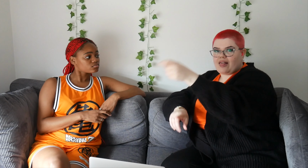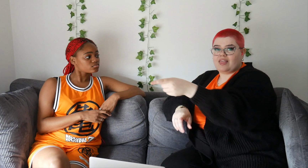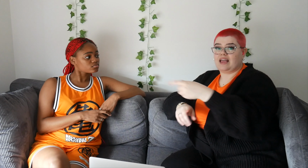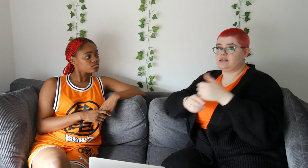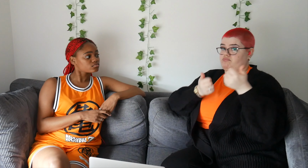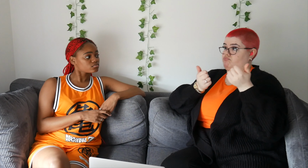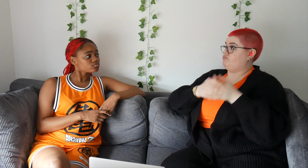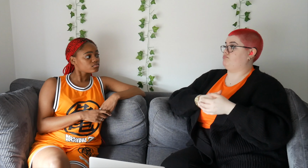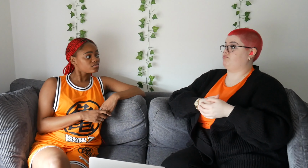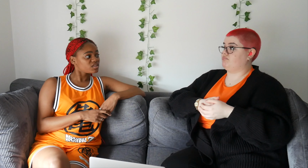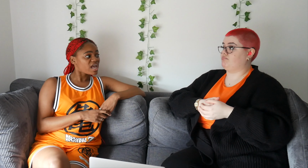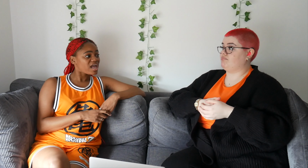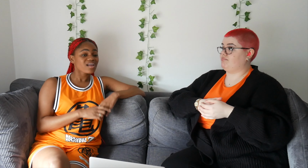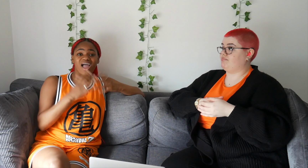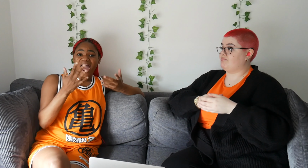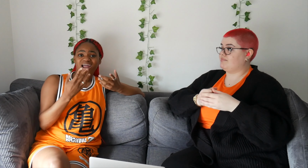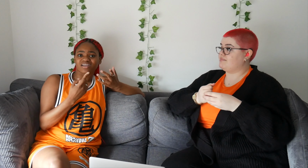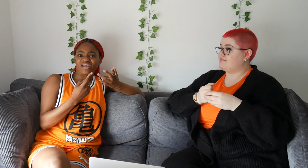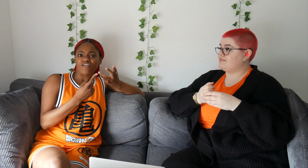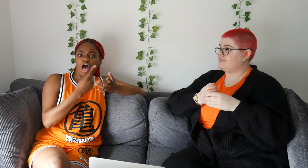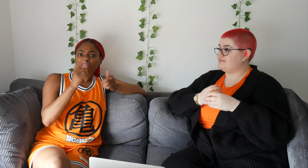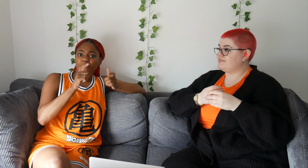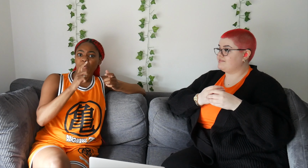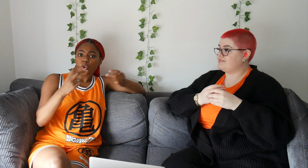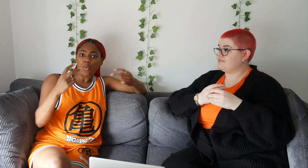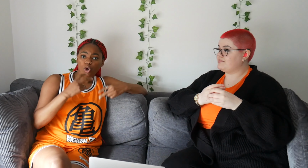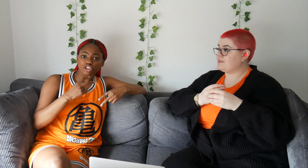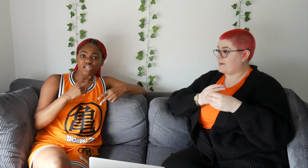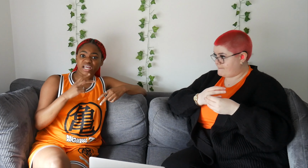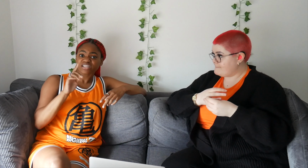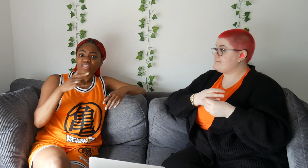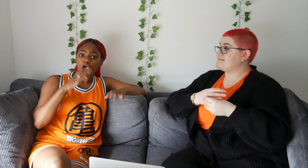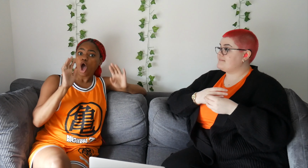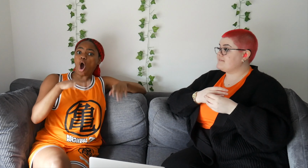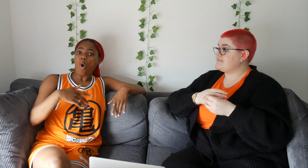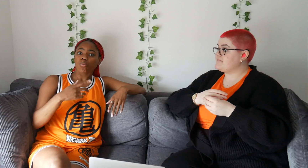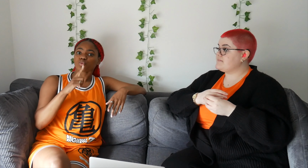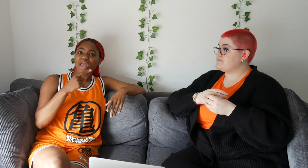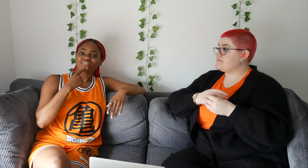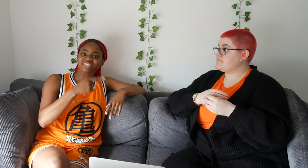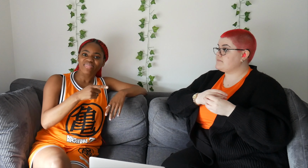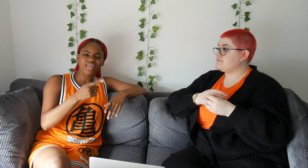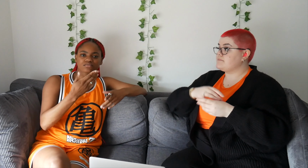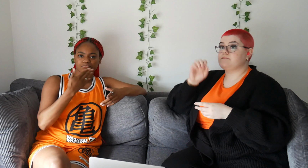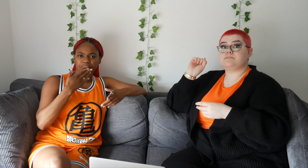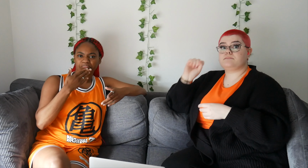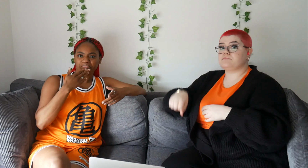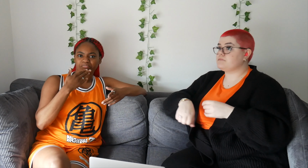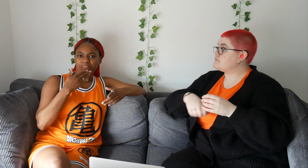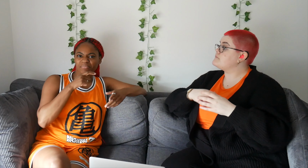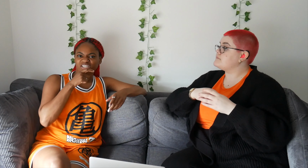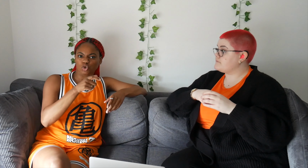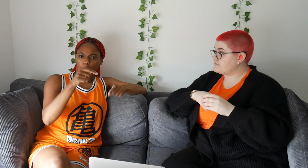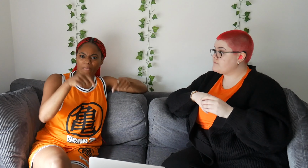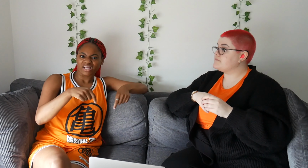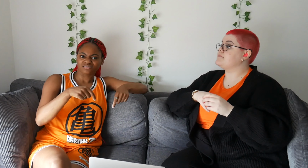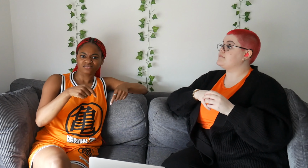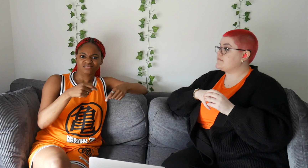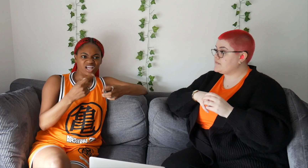get this, I'm going to get that. It's really good. And if other people are watching this and you think we haven't said anything, please feel welcome to comment